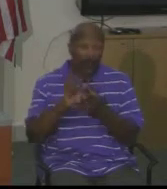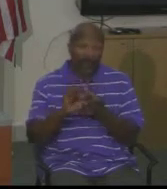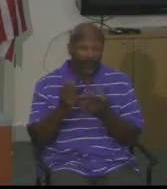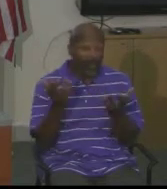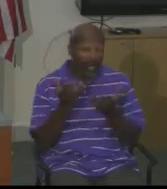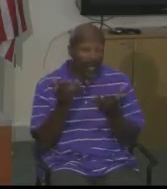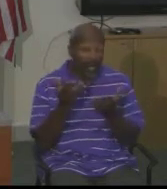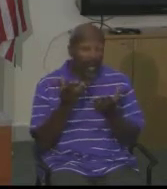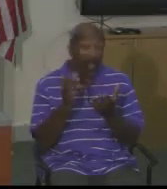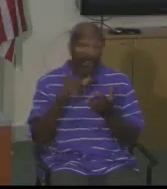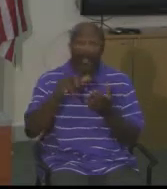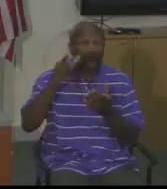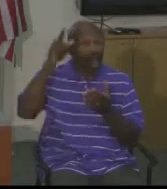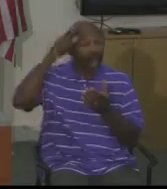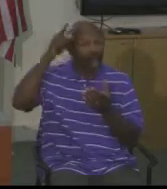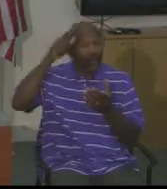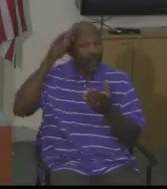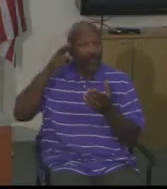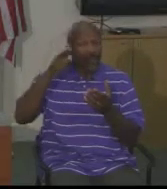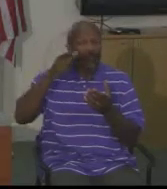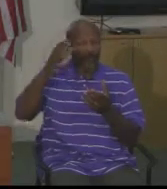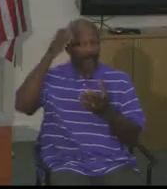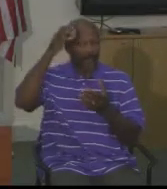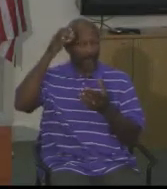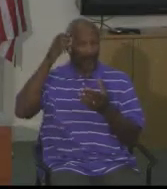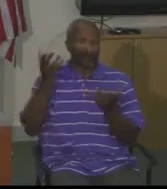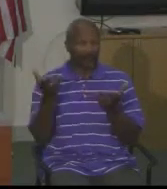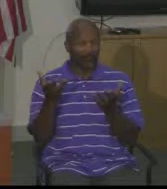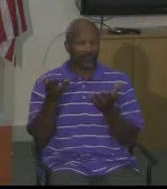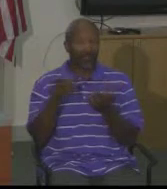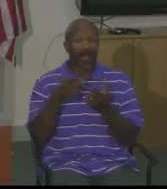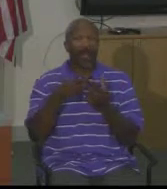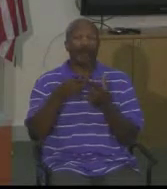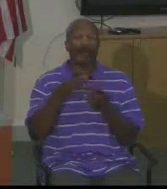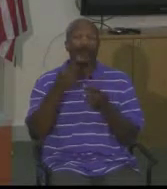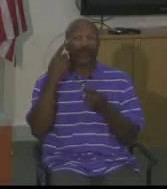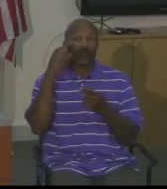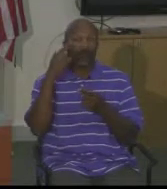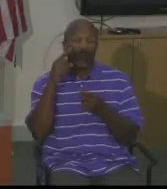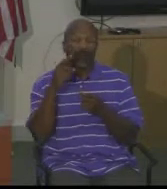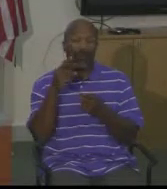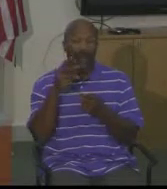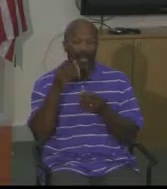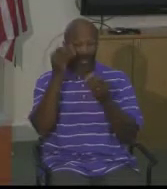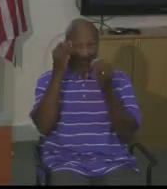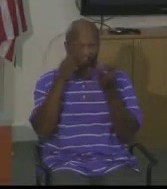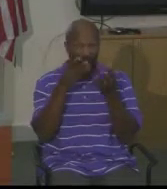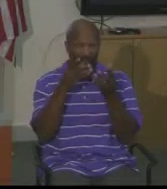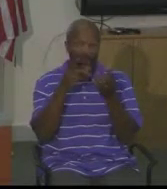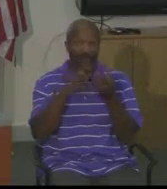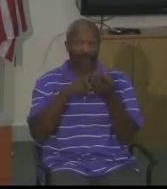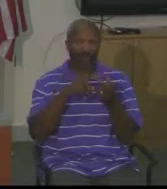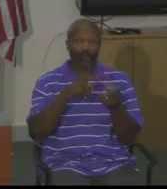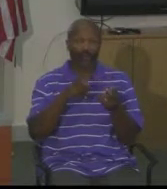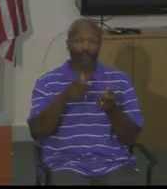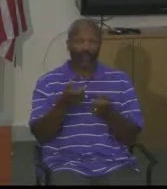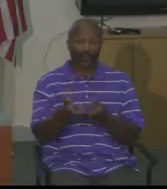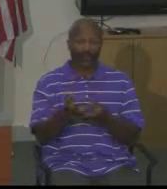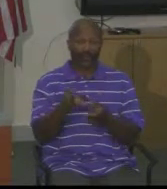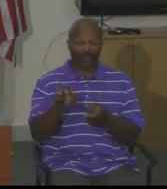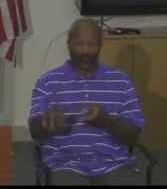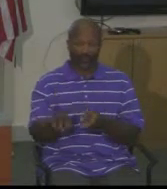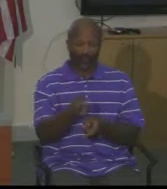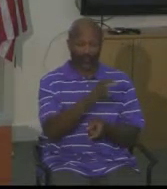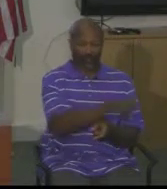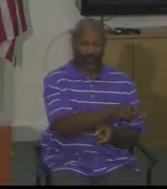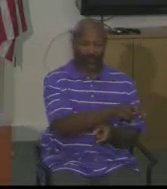a logical concept of a place for information to be exchanged from one place